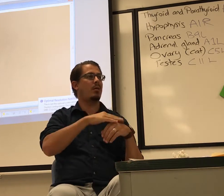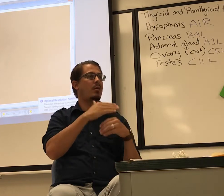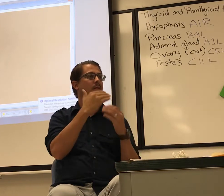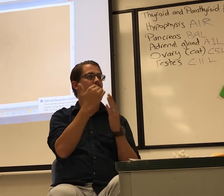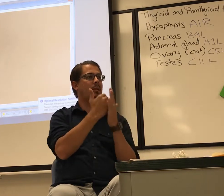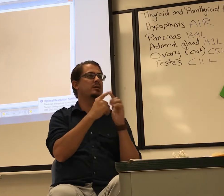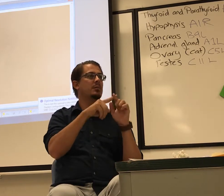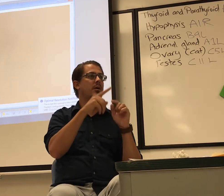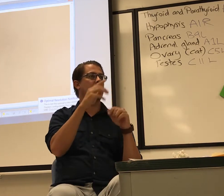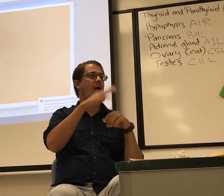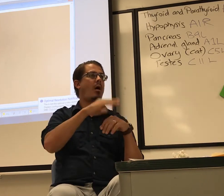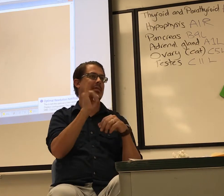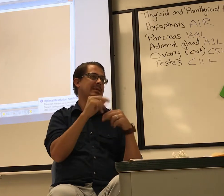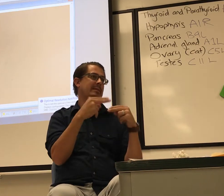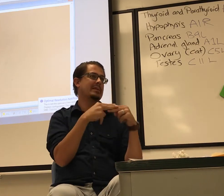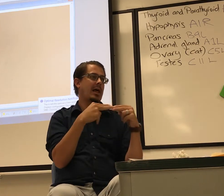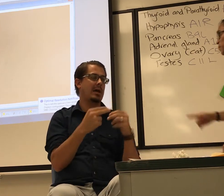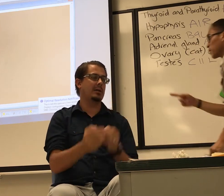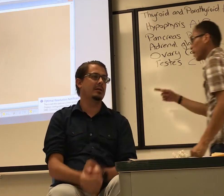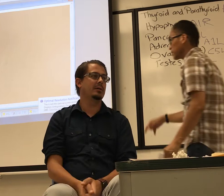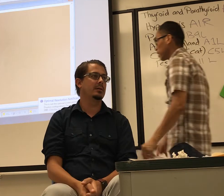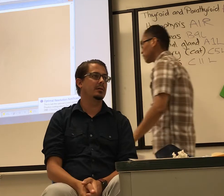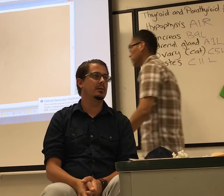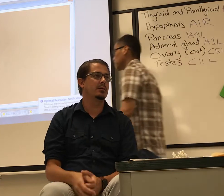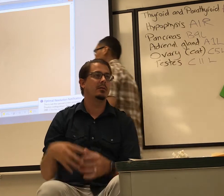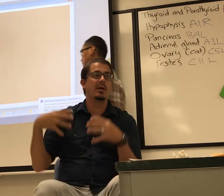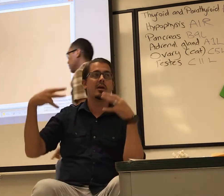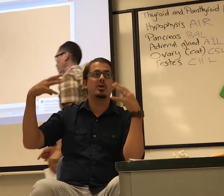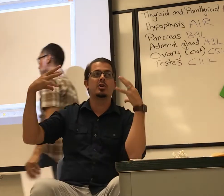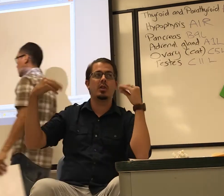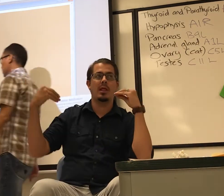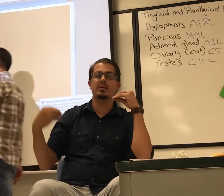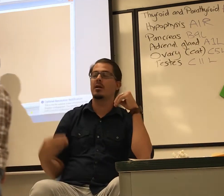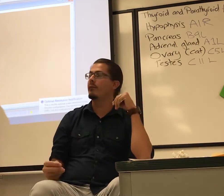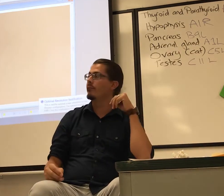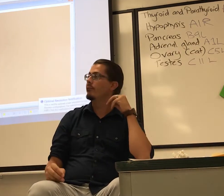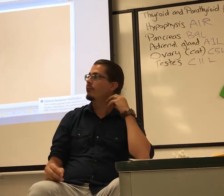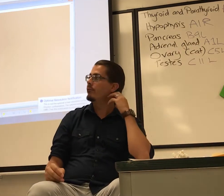just got to grab one slide and study them both. I'm going to turn the lights off. It's a little better.